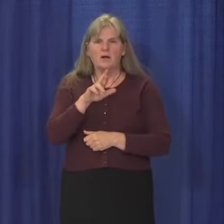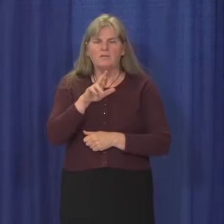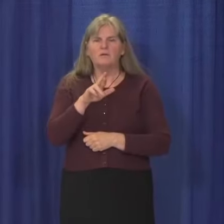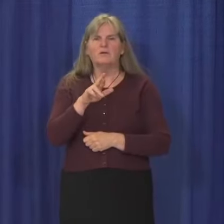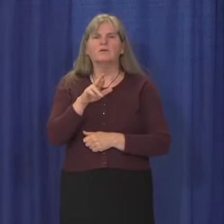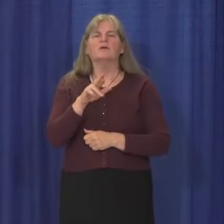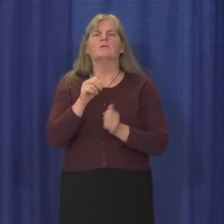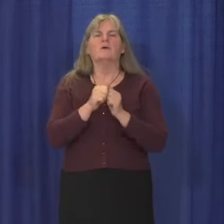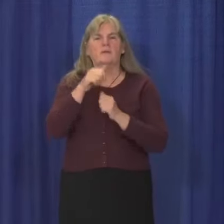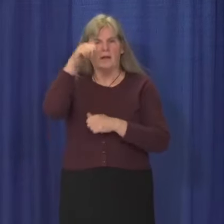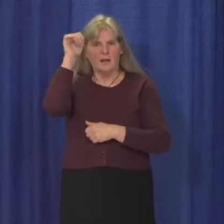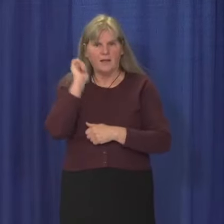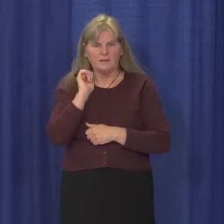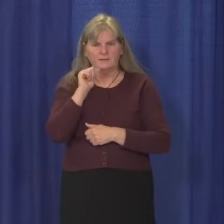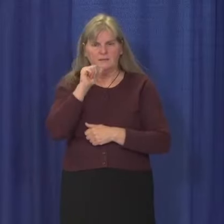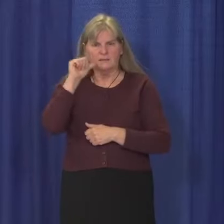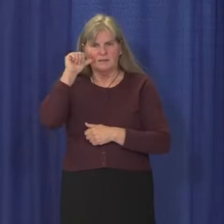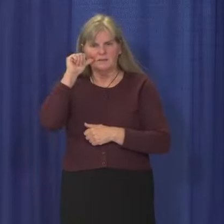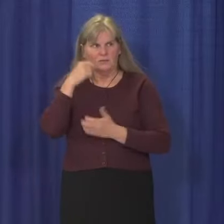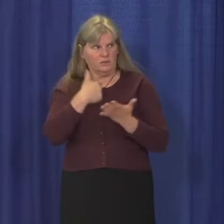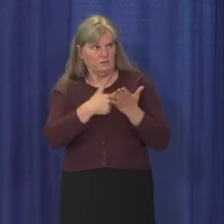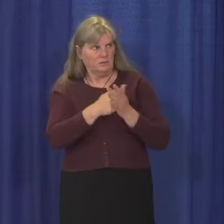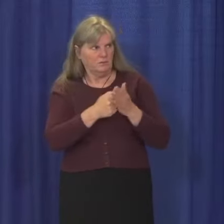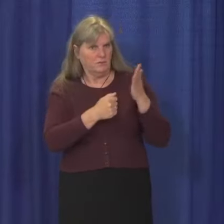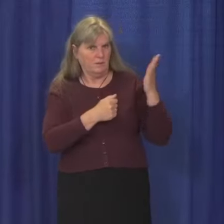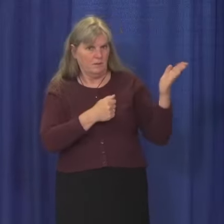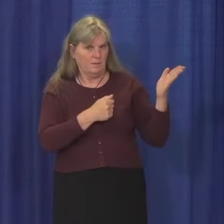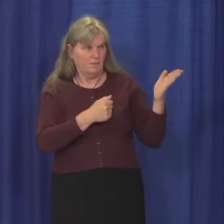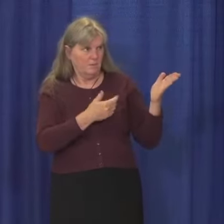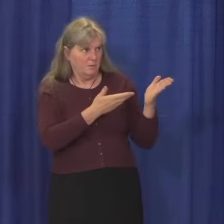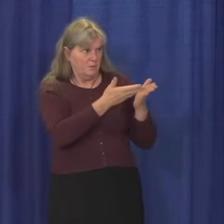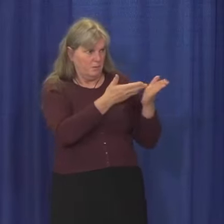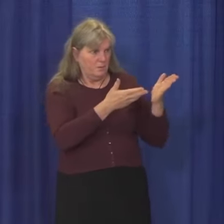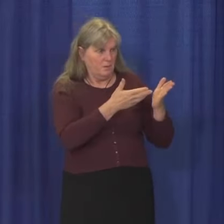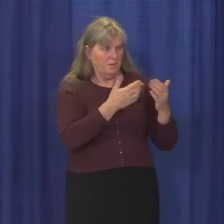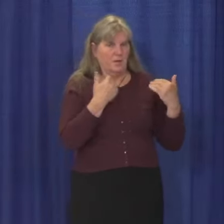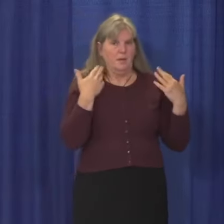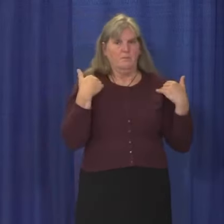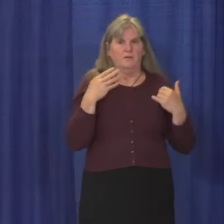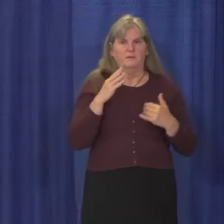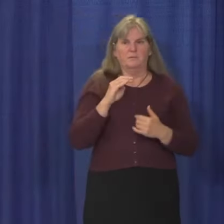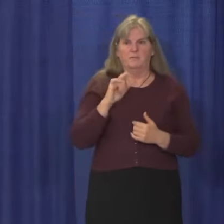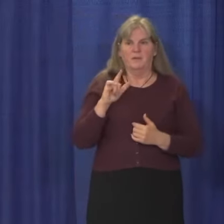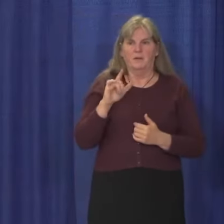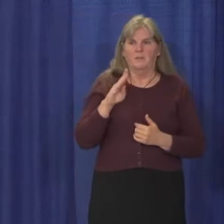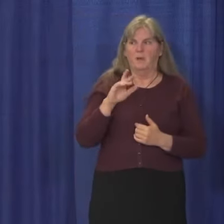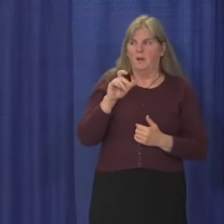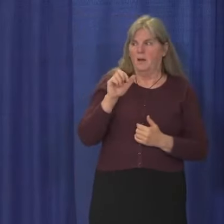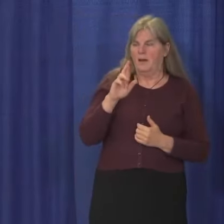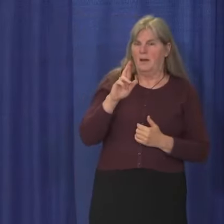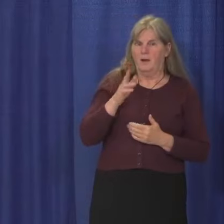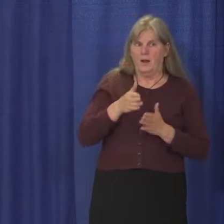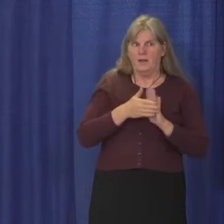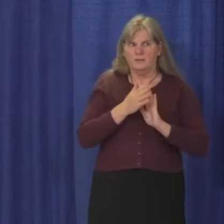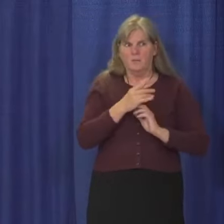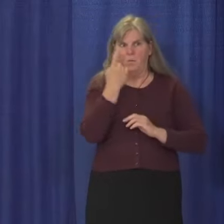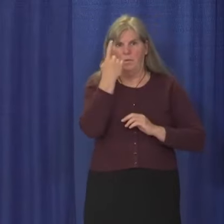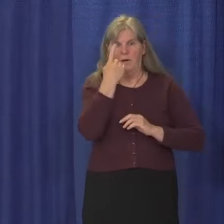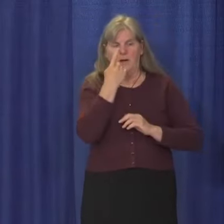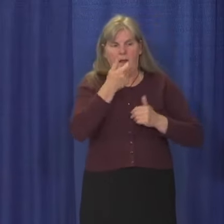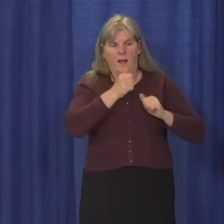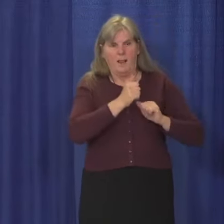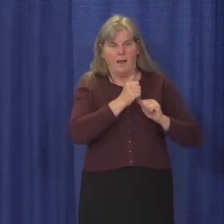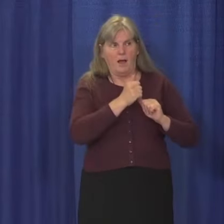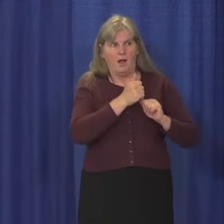Alaska yesterday and let him know that Minister Bill Blair was asking about one-offs, and we've